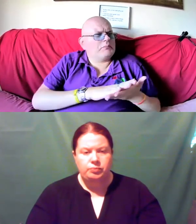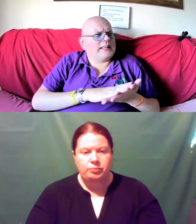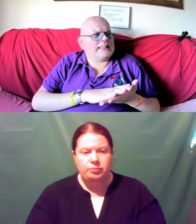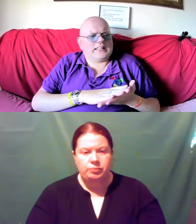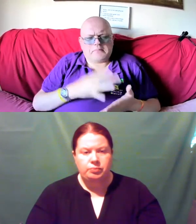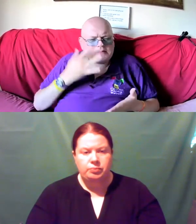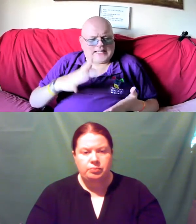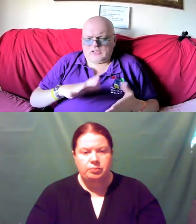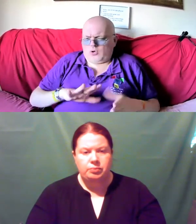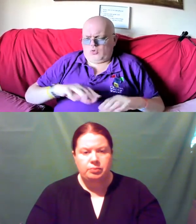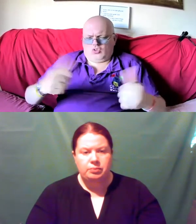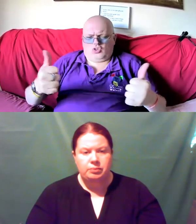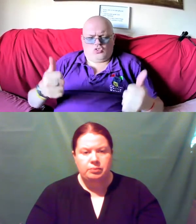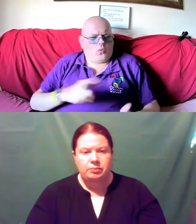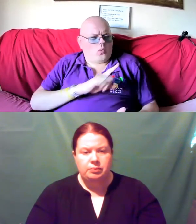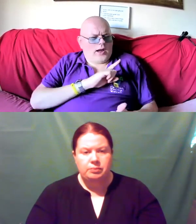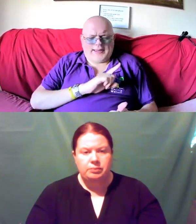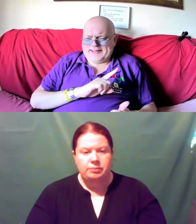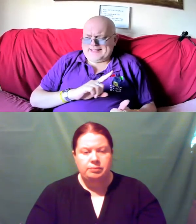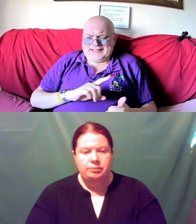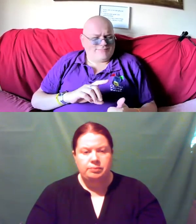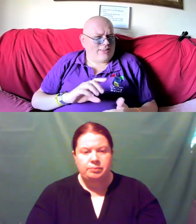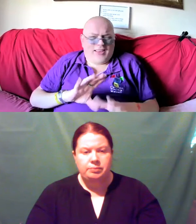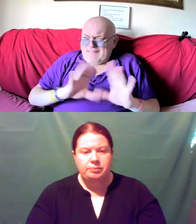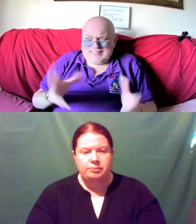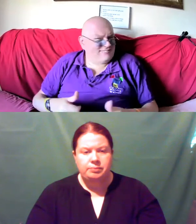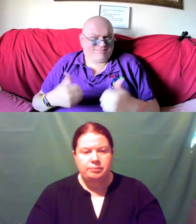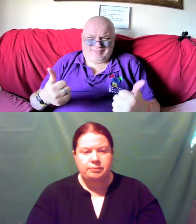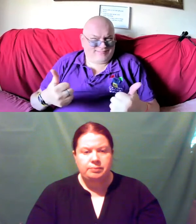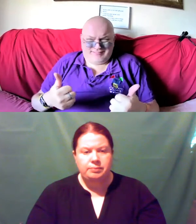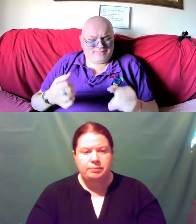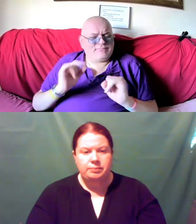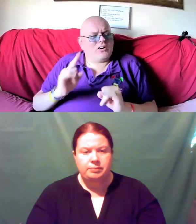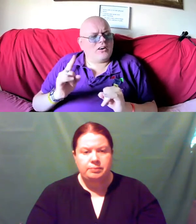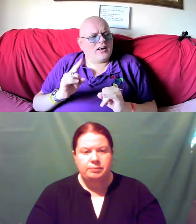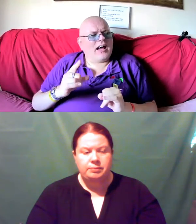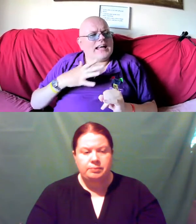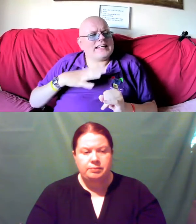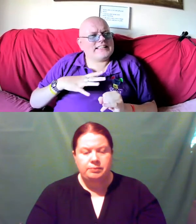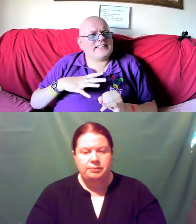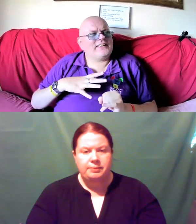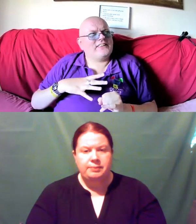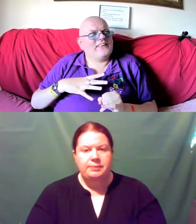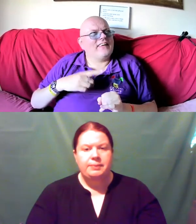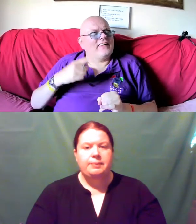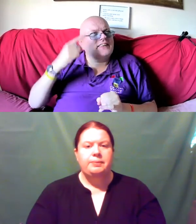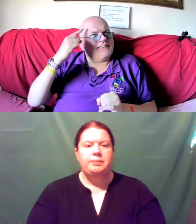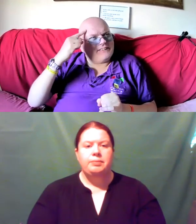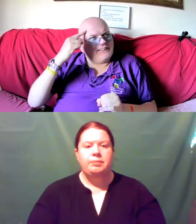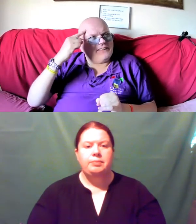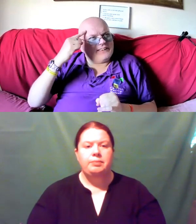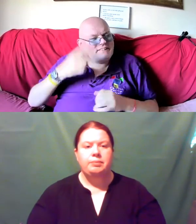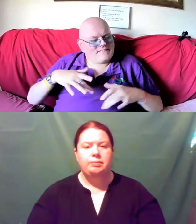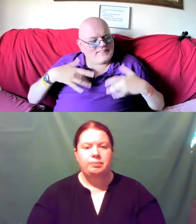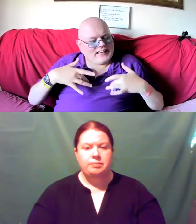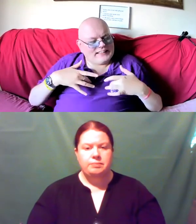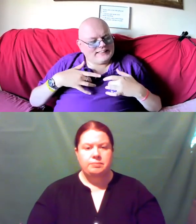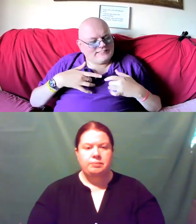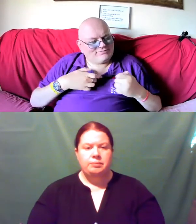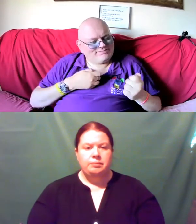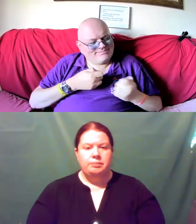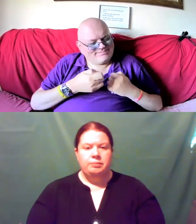that everything's okay, because sometimes things aren't okay. But I need to learn how to take care of those thoughts and feelings and potential behaviours